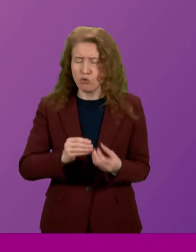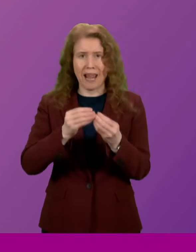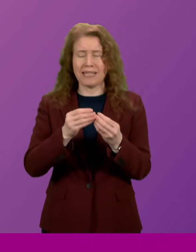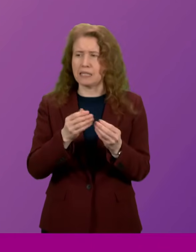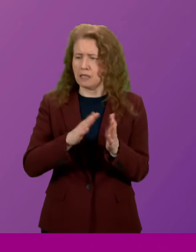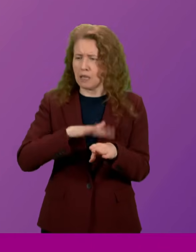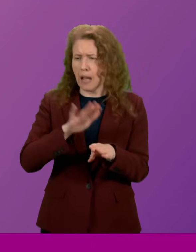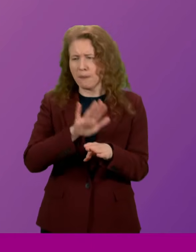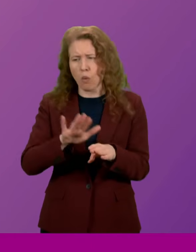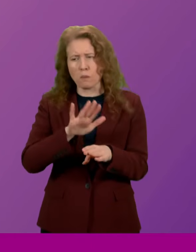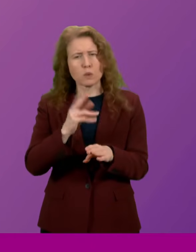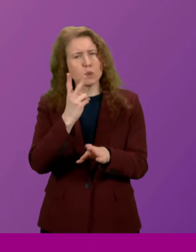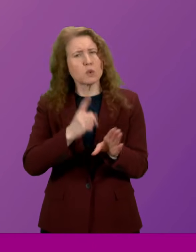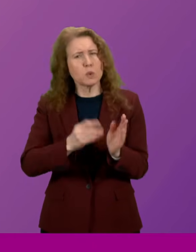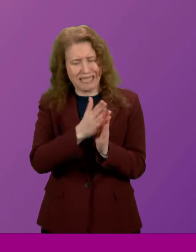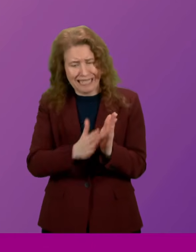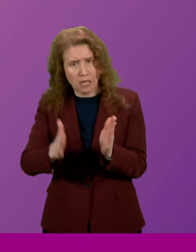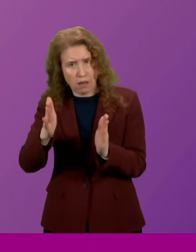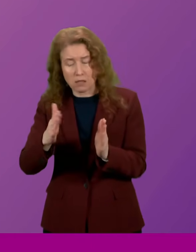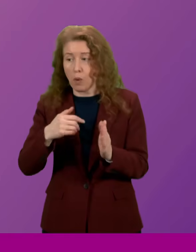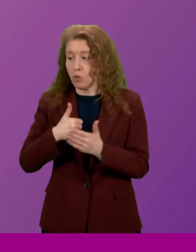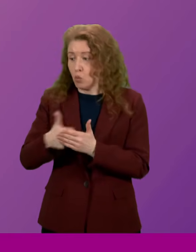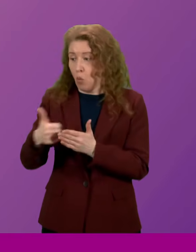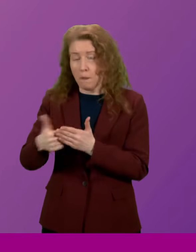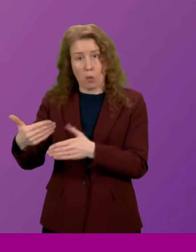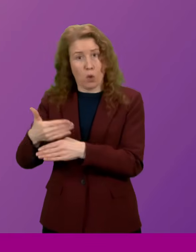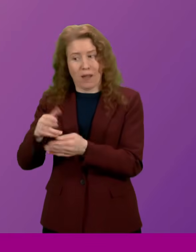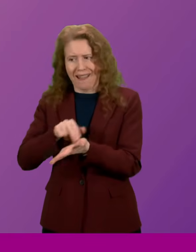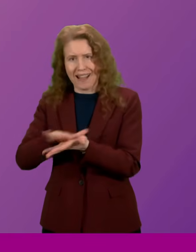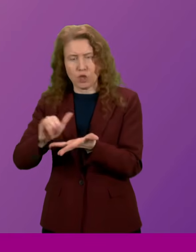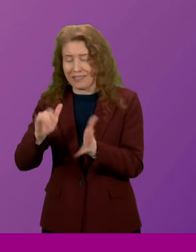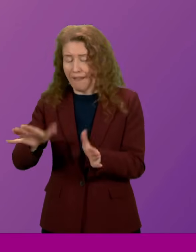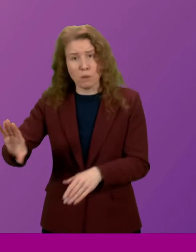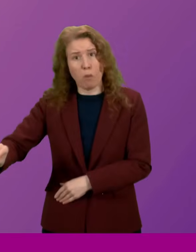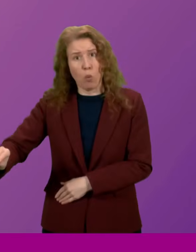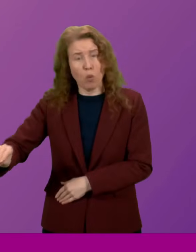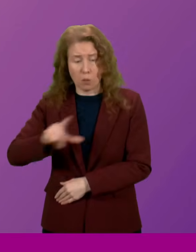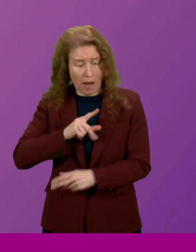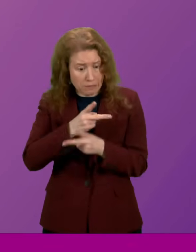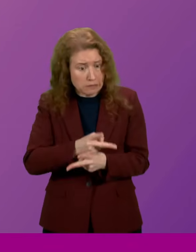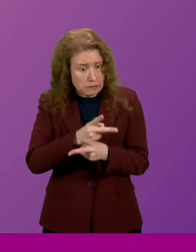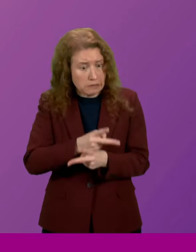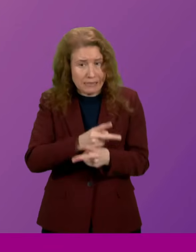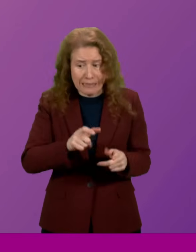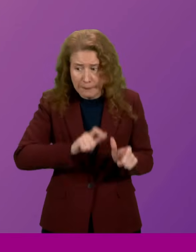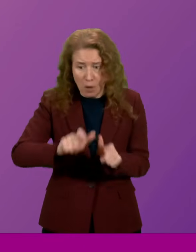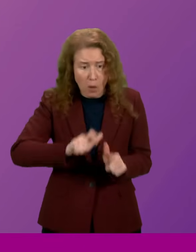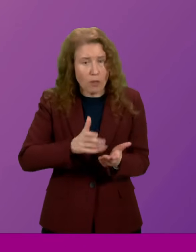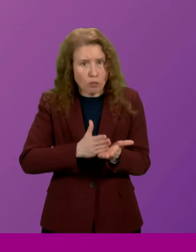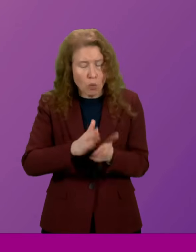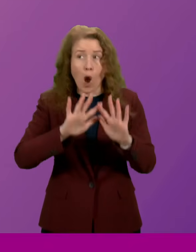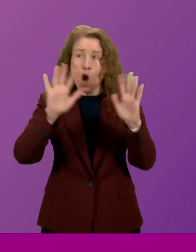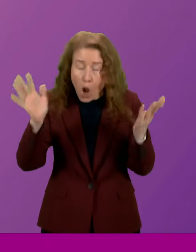2 years in which scheduled care had to be paused to enable us to sustain the National Health Service during a